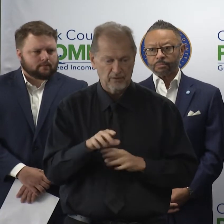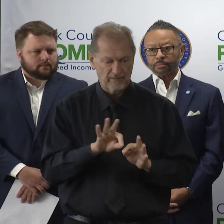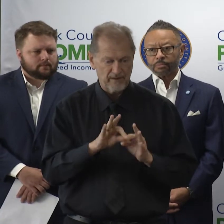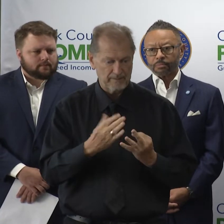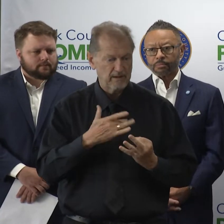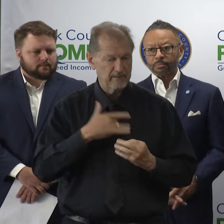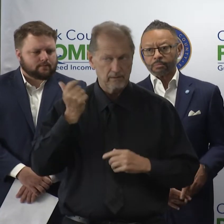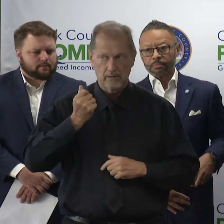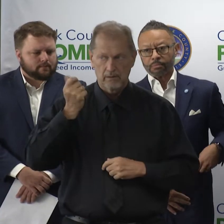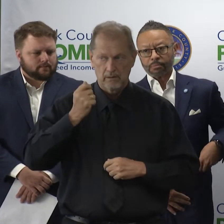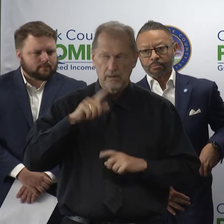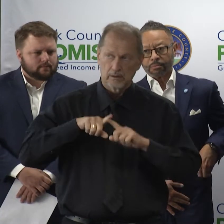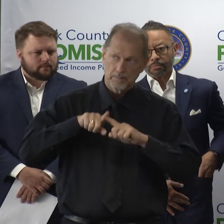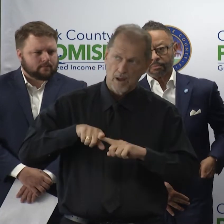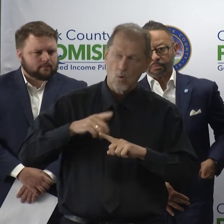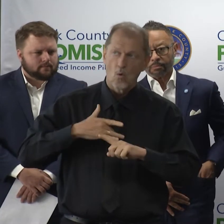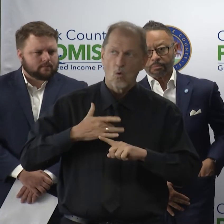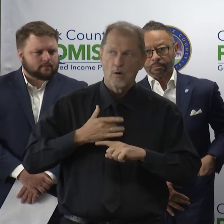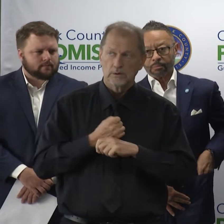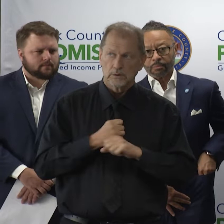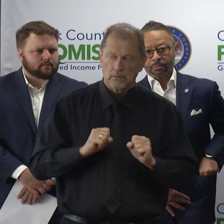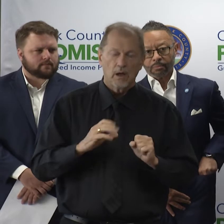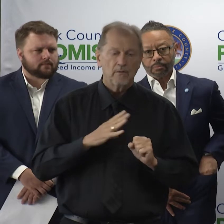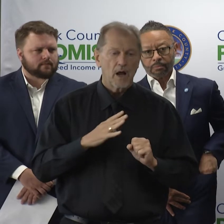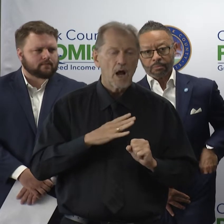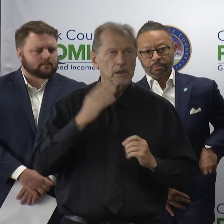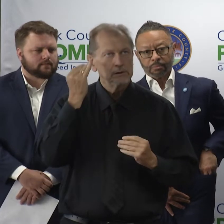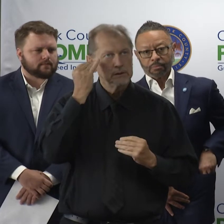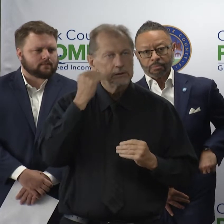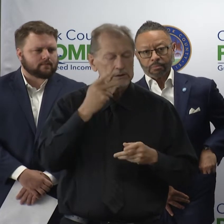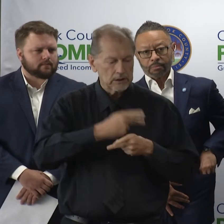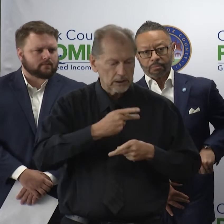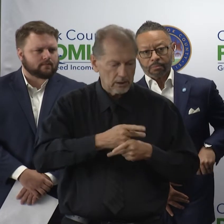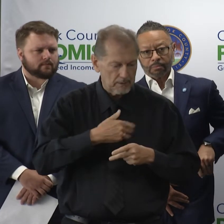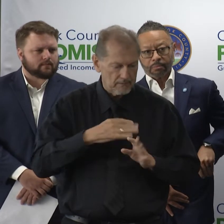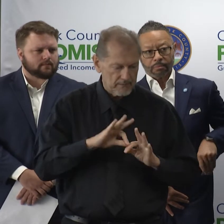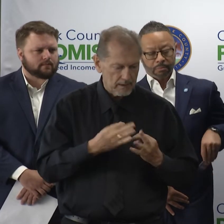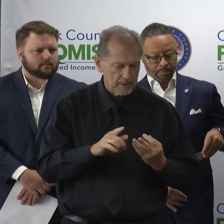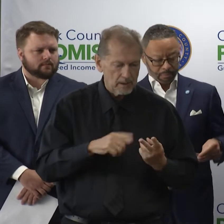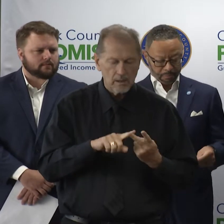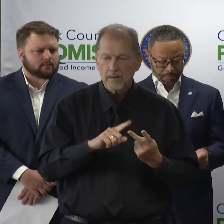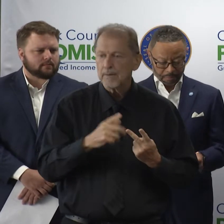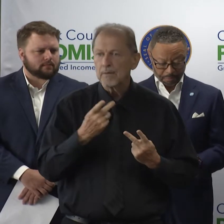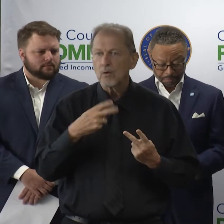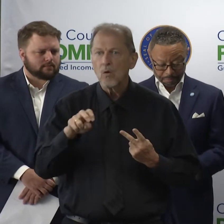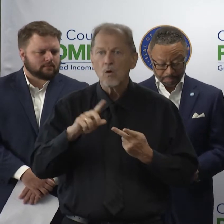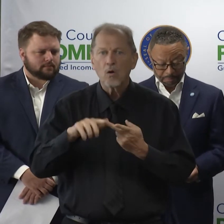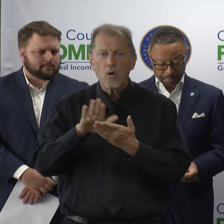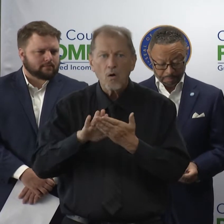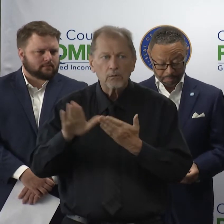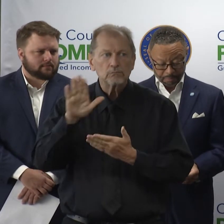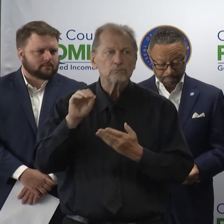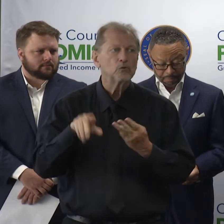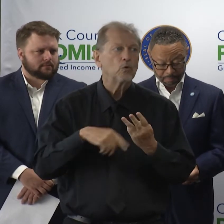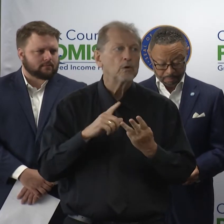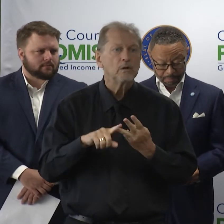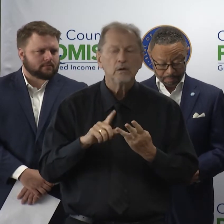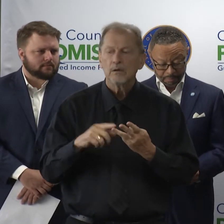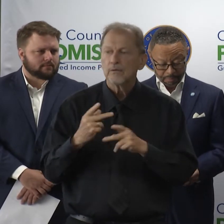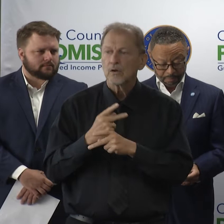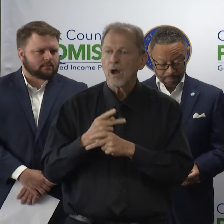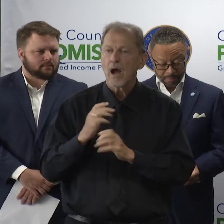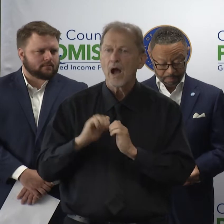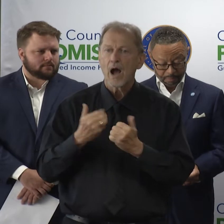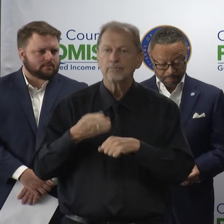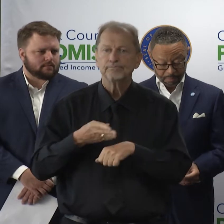participants in guaranteed income programs are freed to take care of their families, pursue education, find better employment.